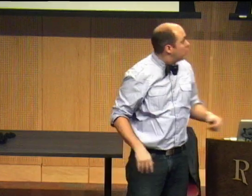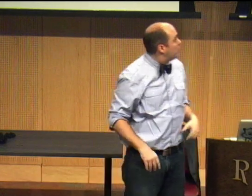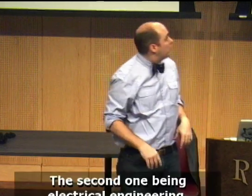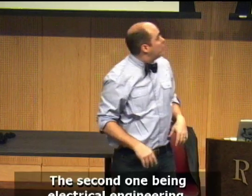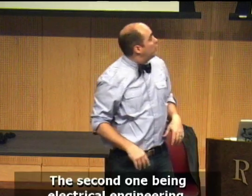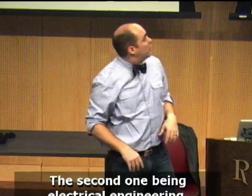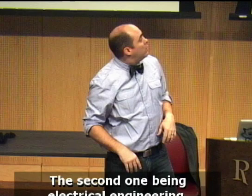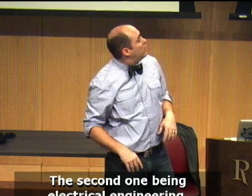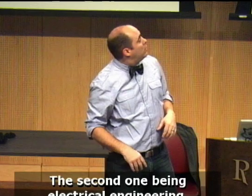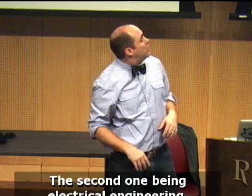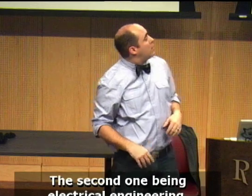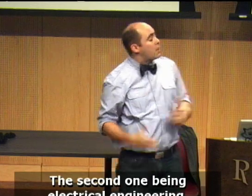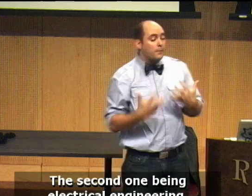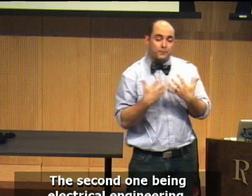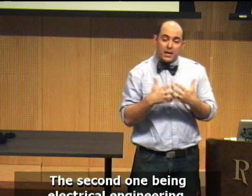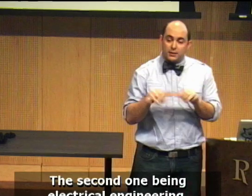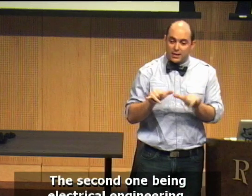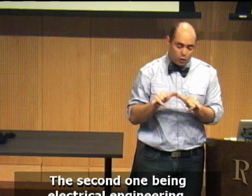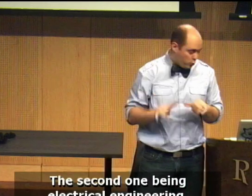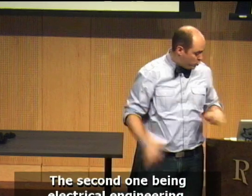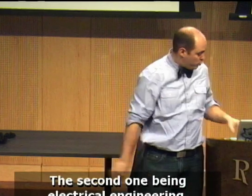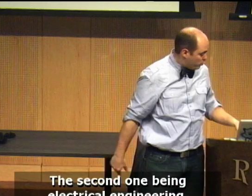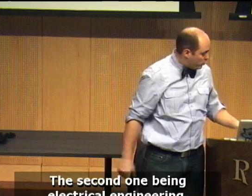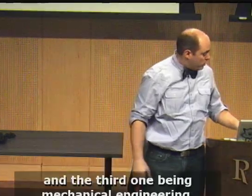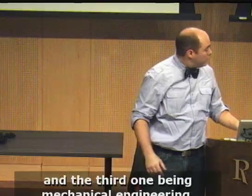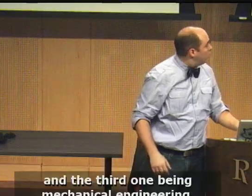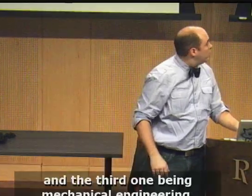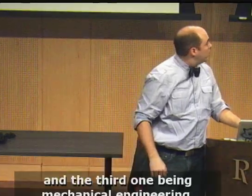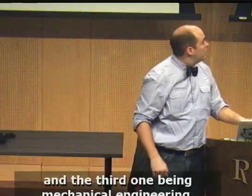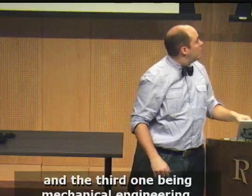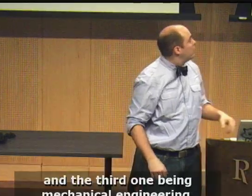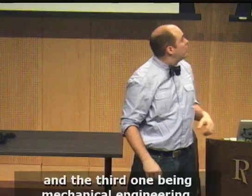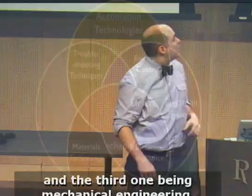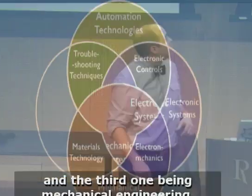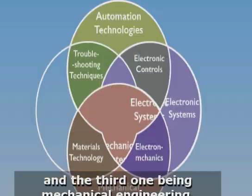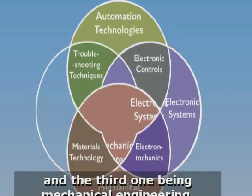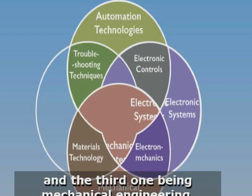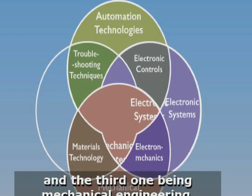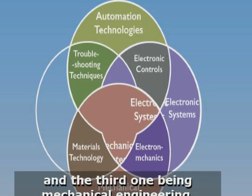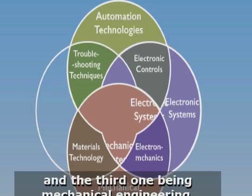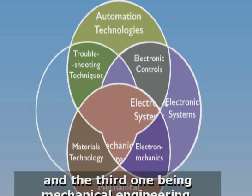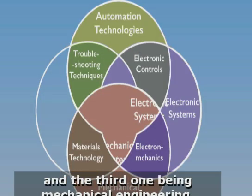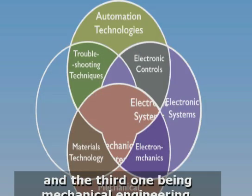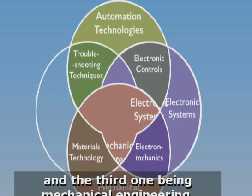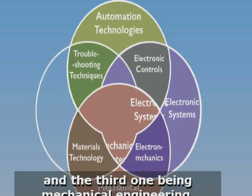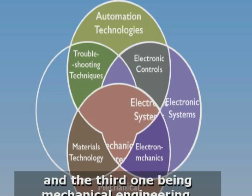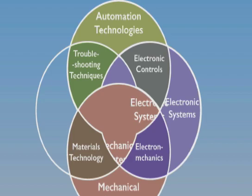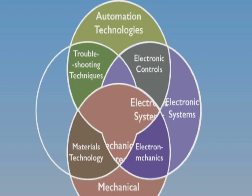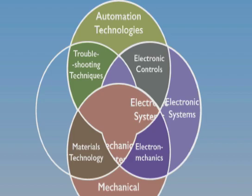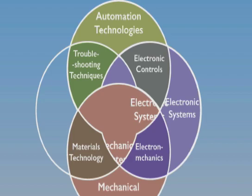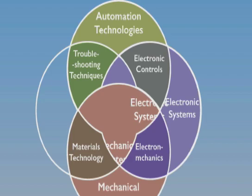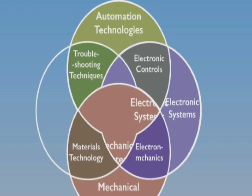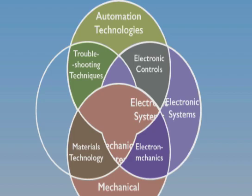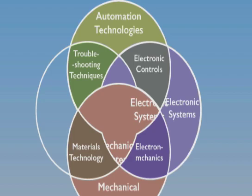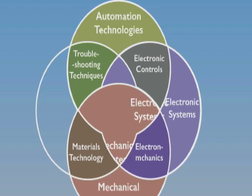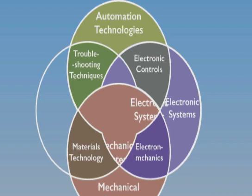The second one being electrical engineering, and the third one being mechanical engineering.